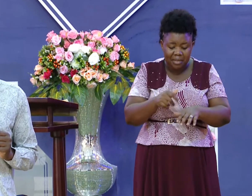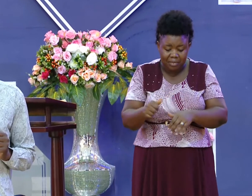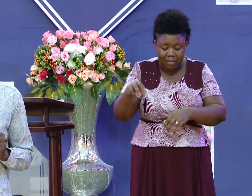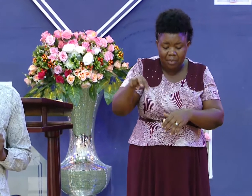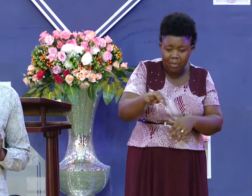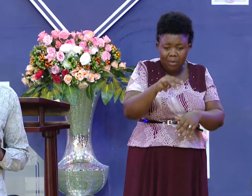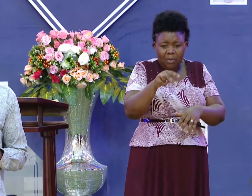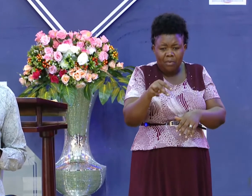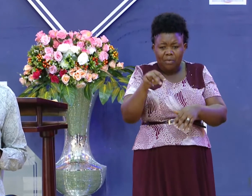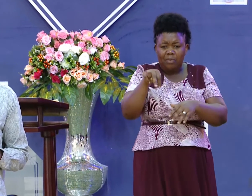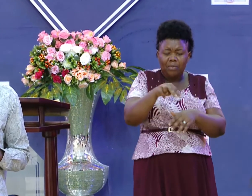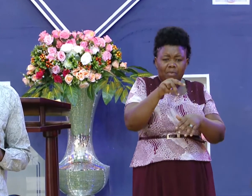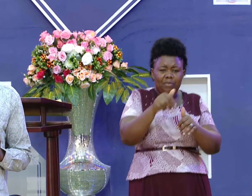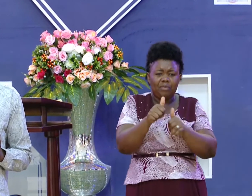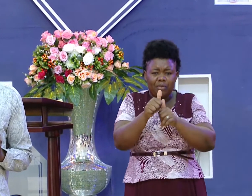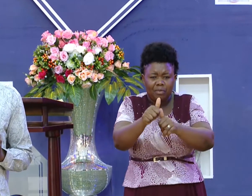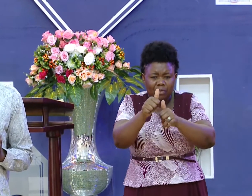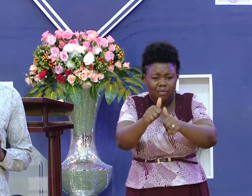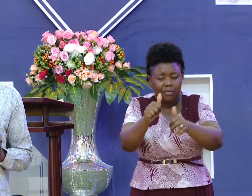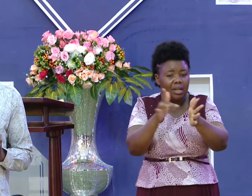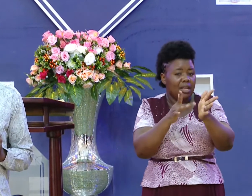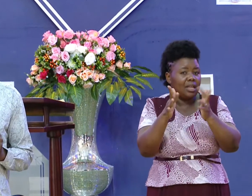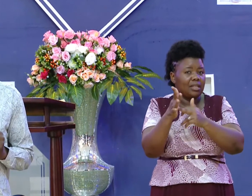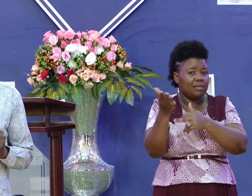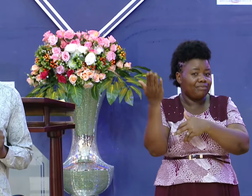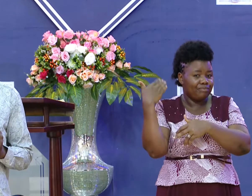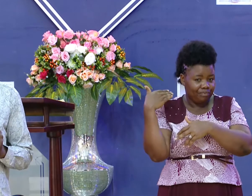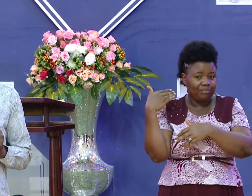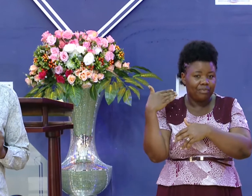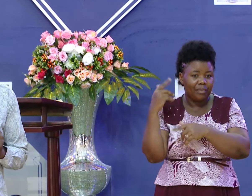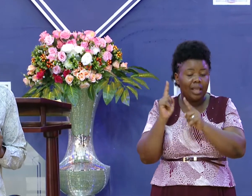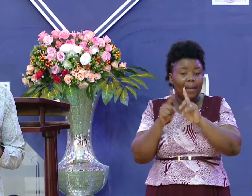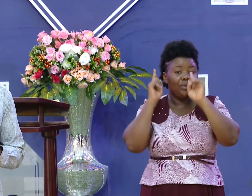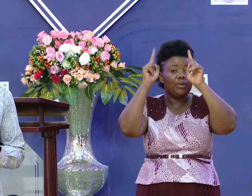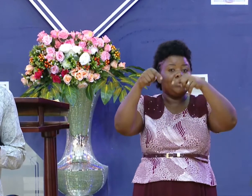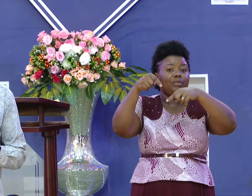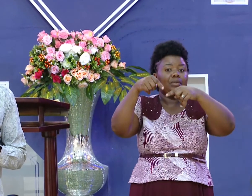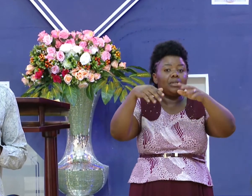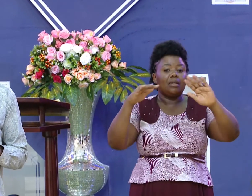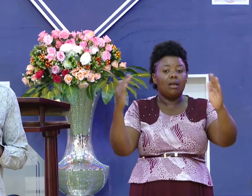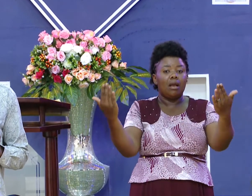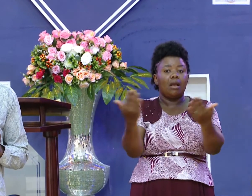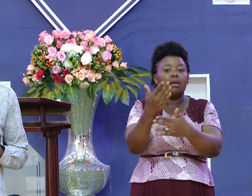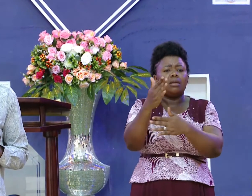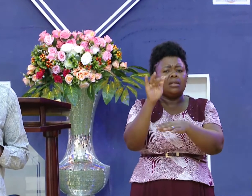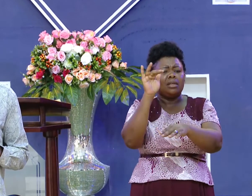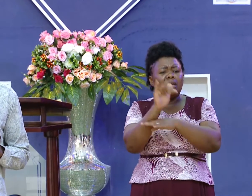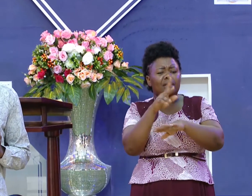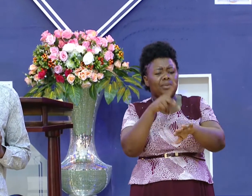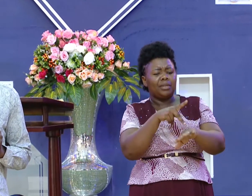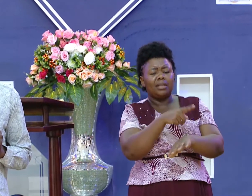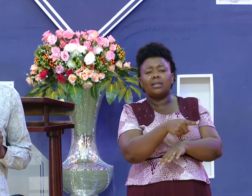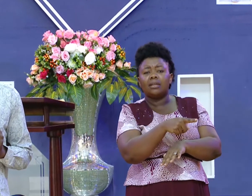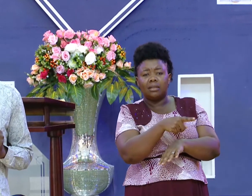says that Peter walked following Jesus from behind. And when they reached there, they